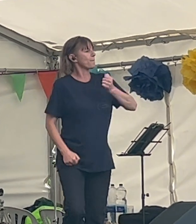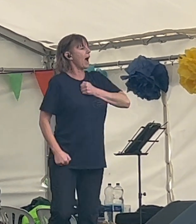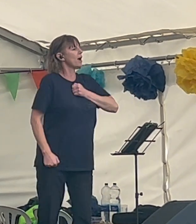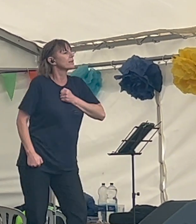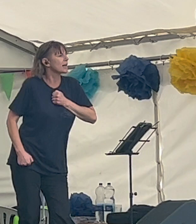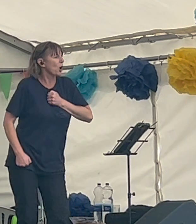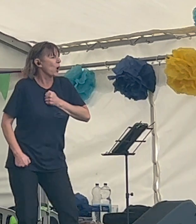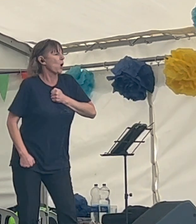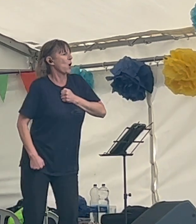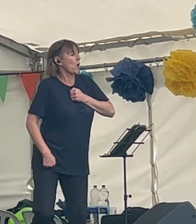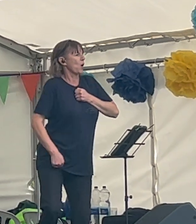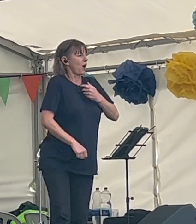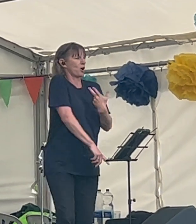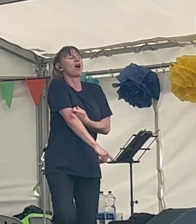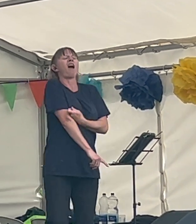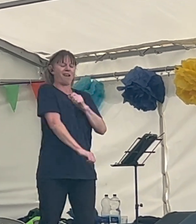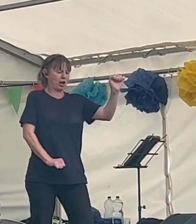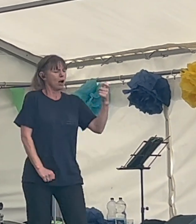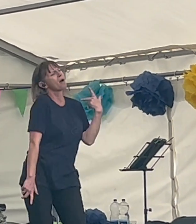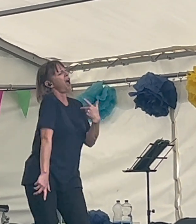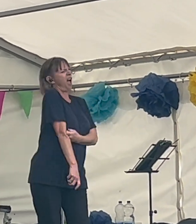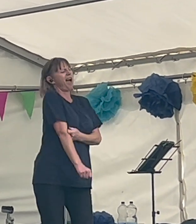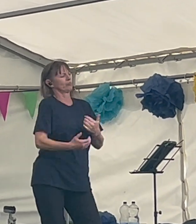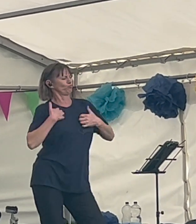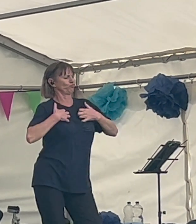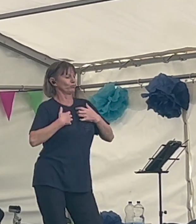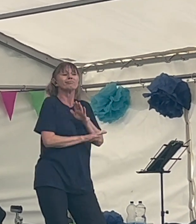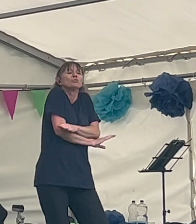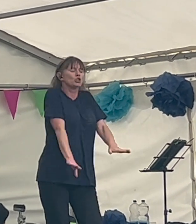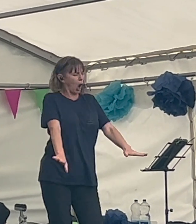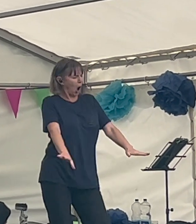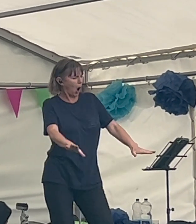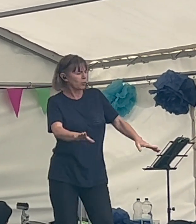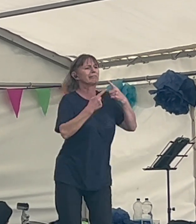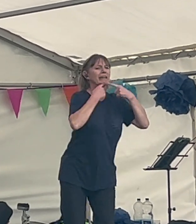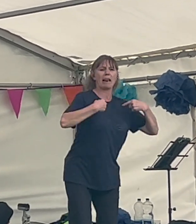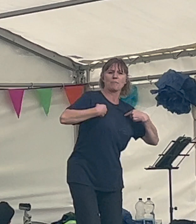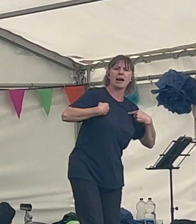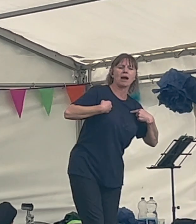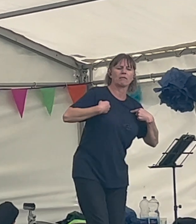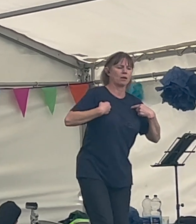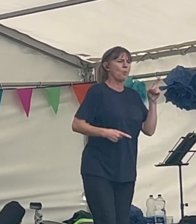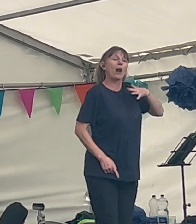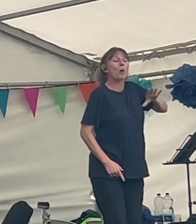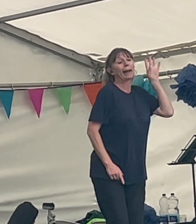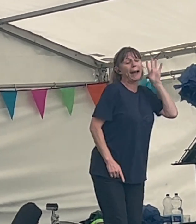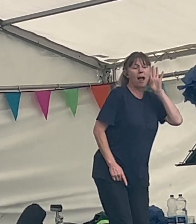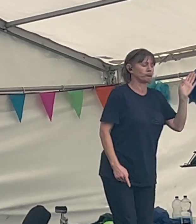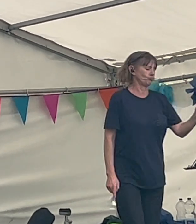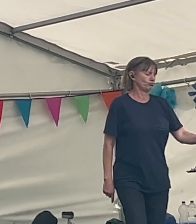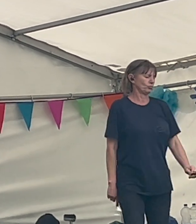You're my placebo, placebo. Don't just tell me what I wanna